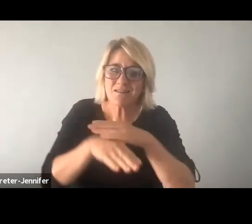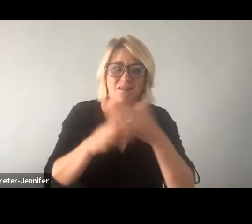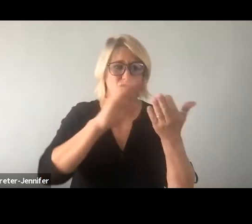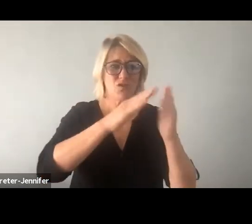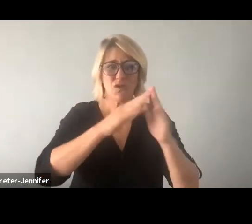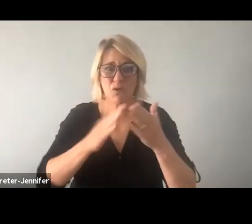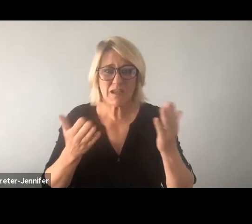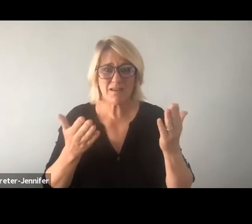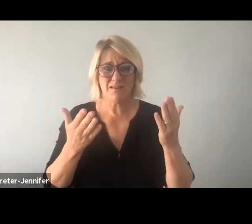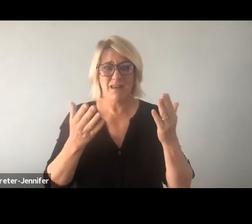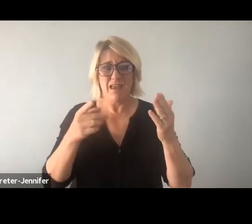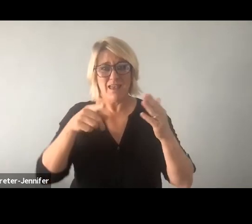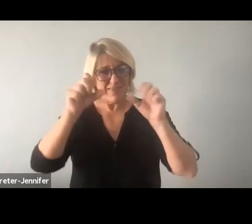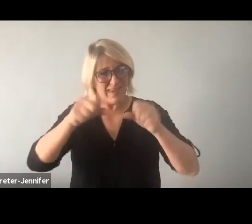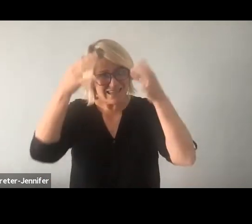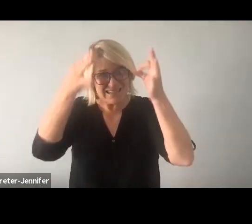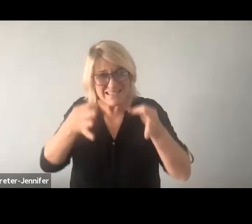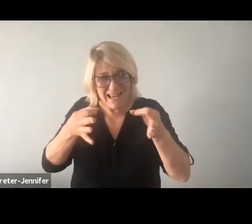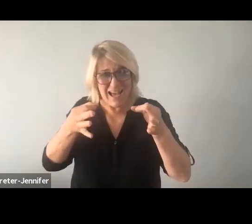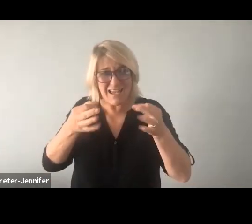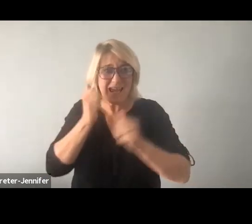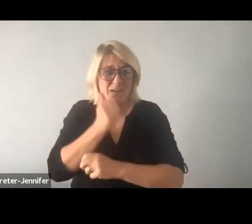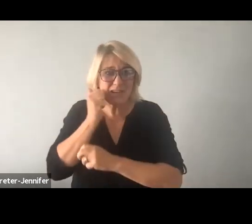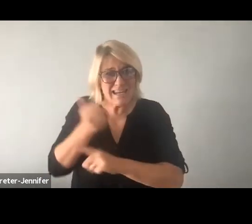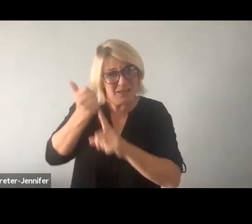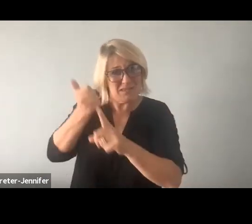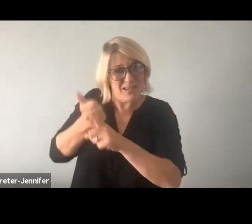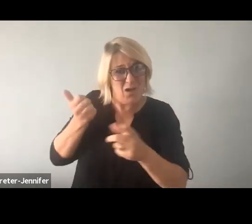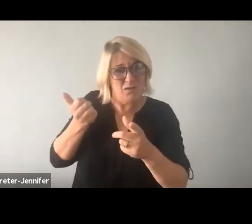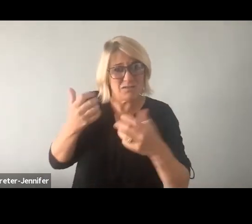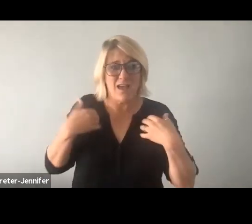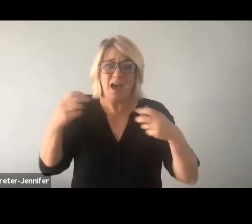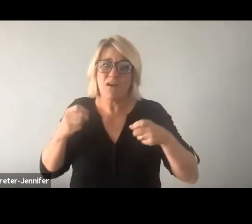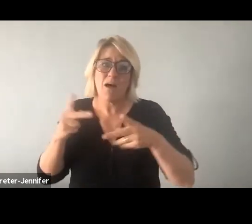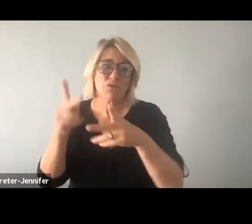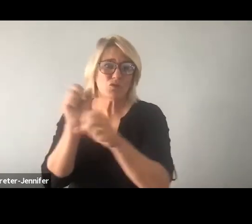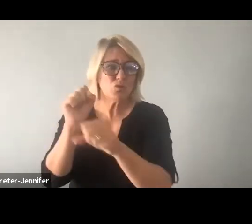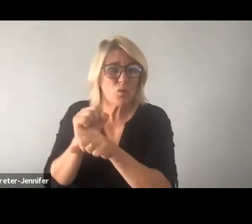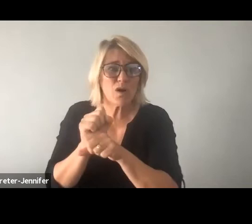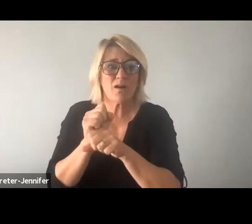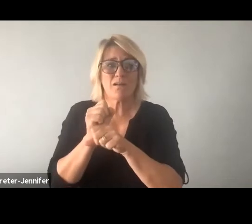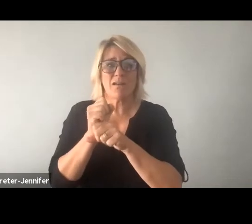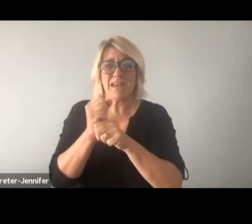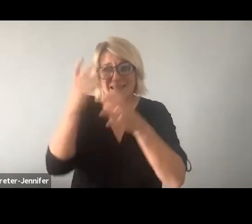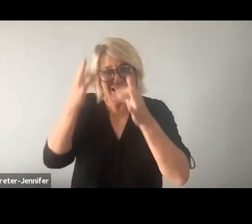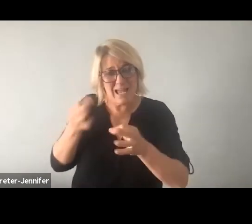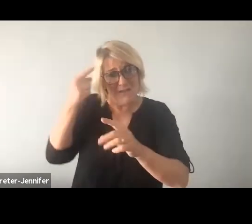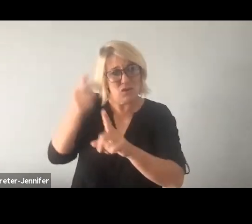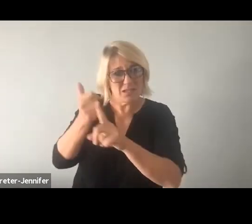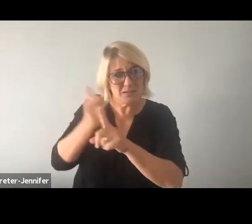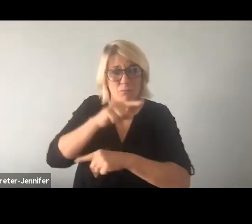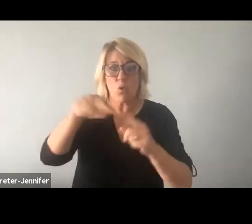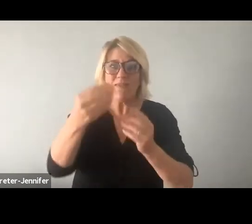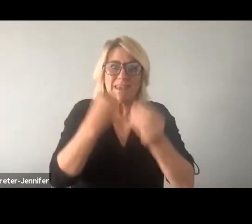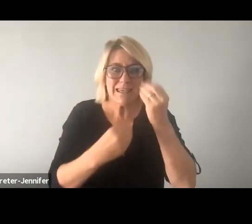community, that they can make choices in their daily lives, have opportunities to work, get to choose when they eat,